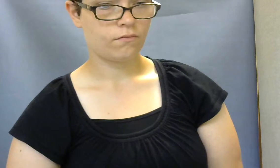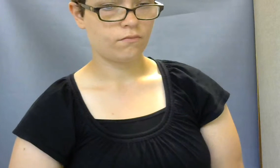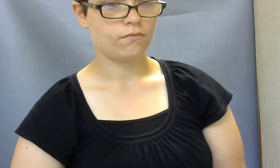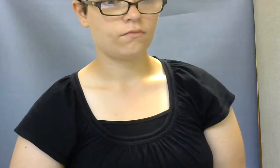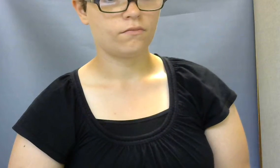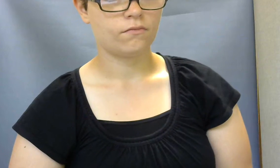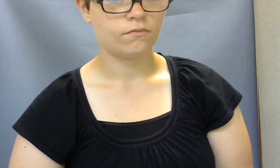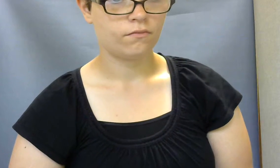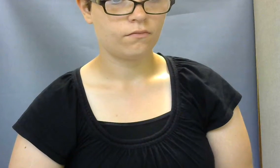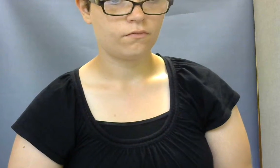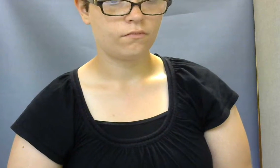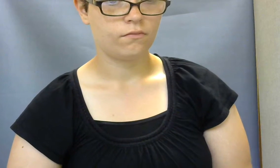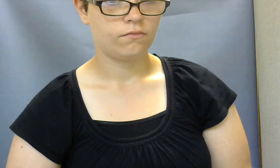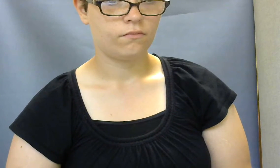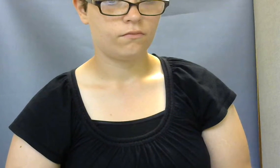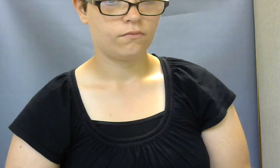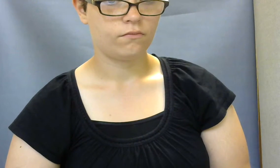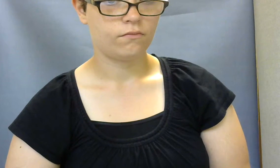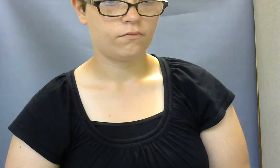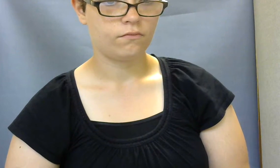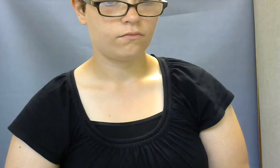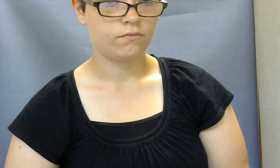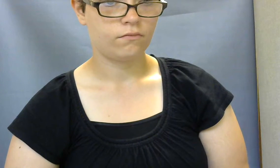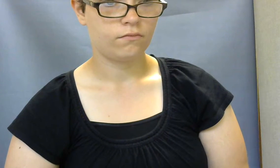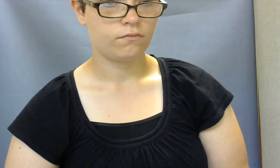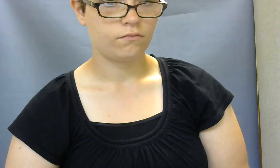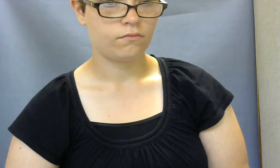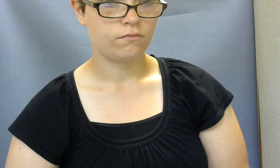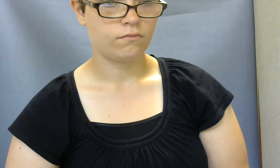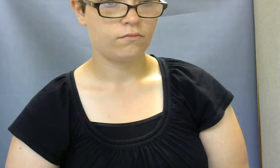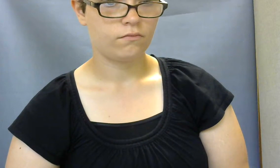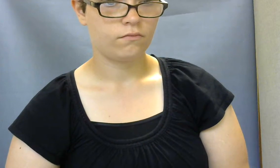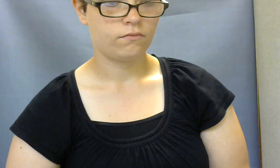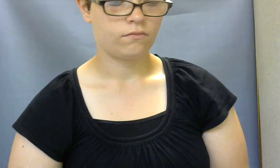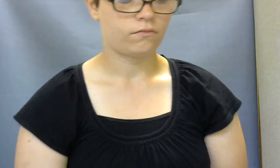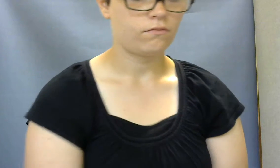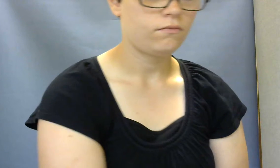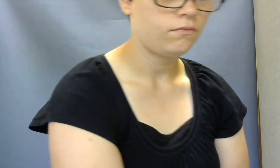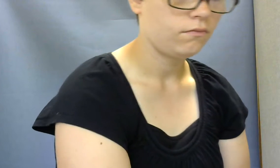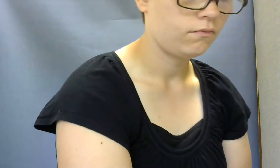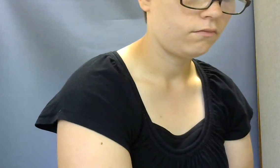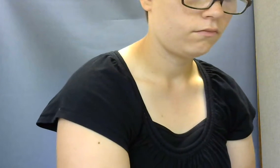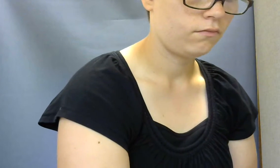you as well. I know that there are 1 billion people going hungry today.